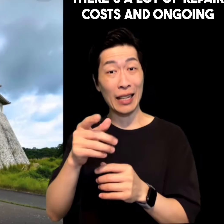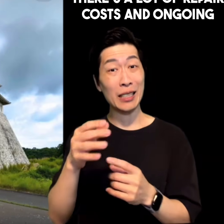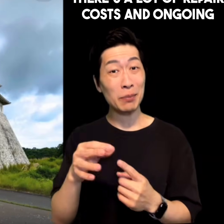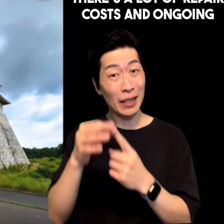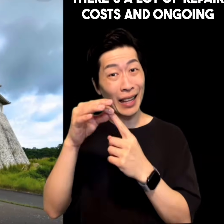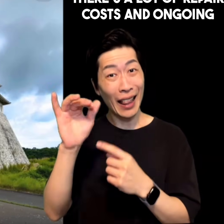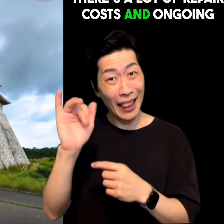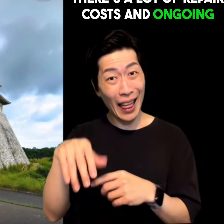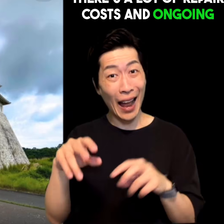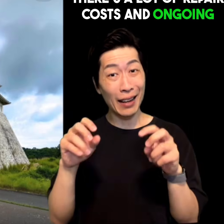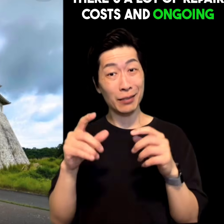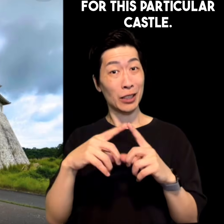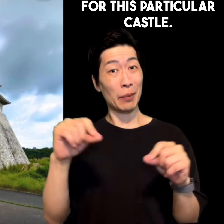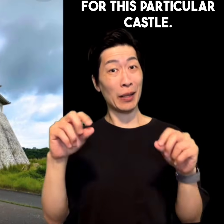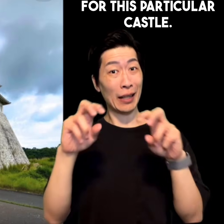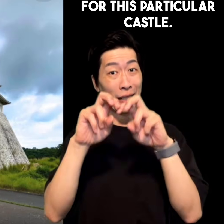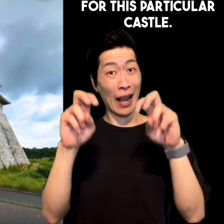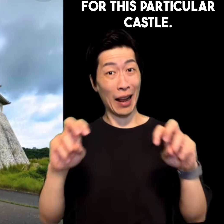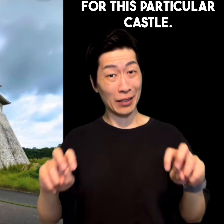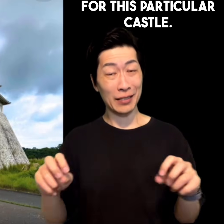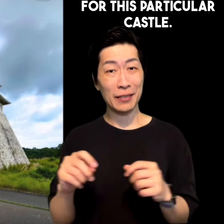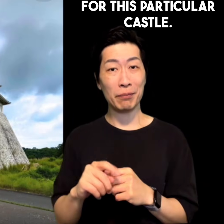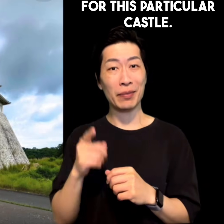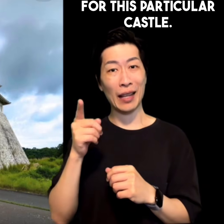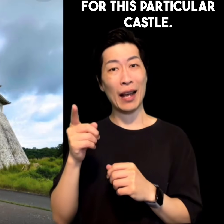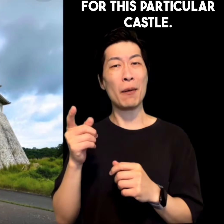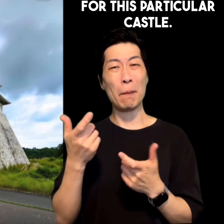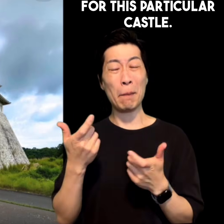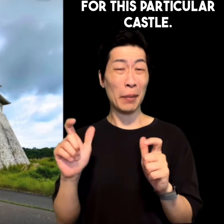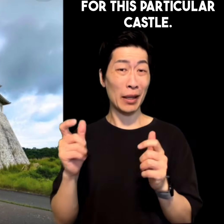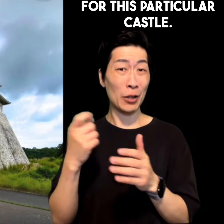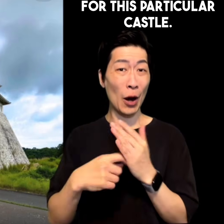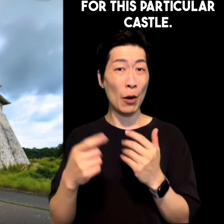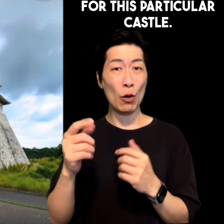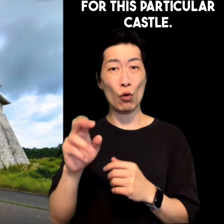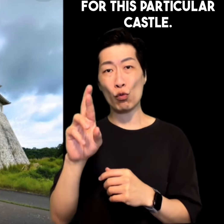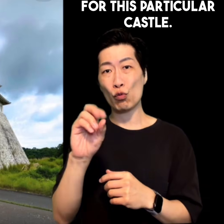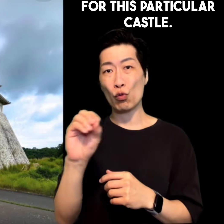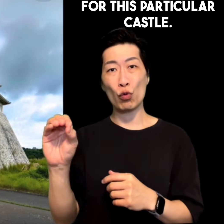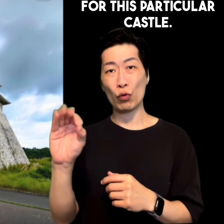costs and ongoing maintenance costs.